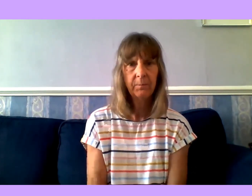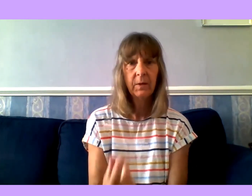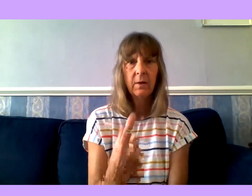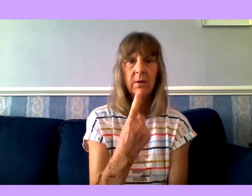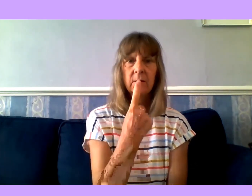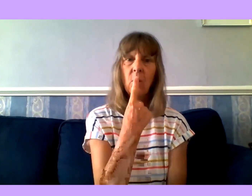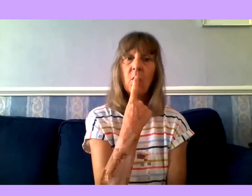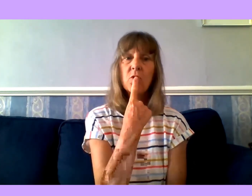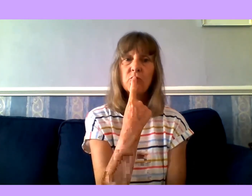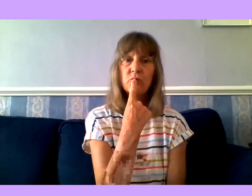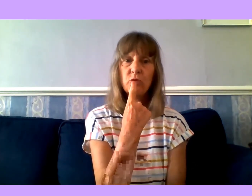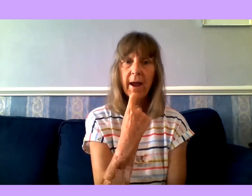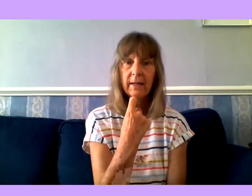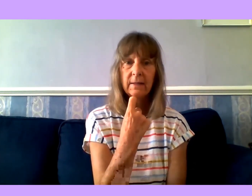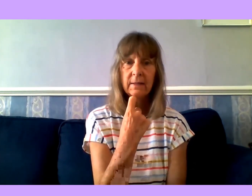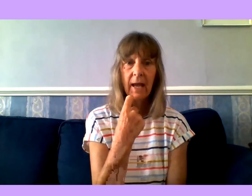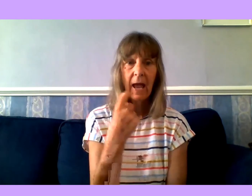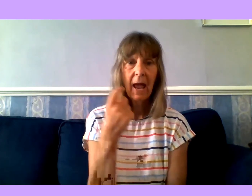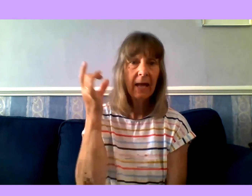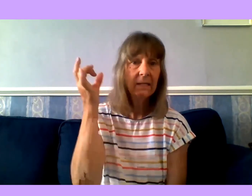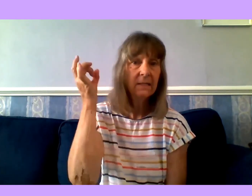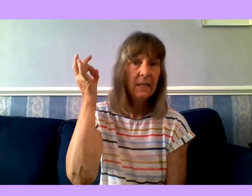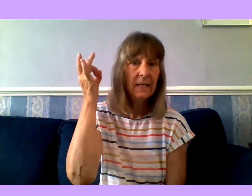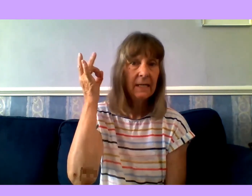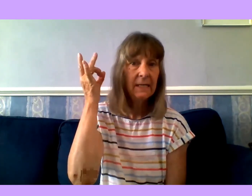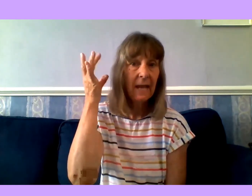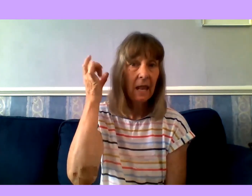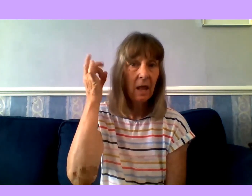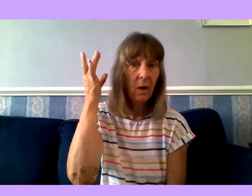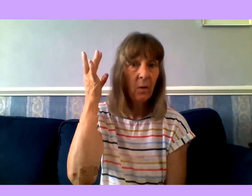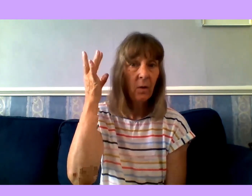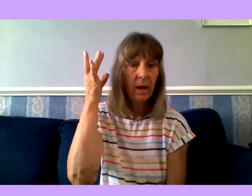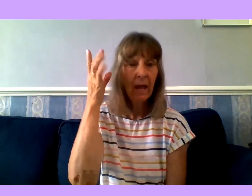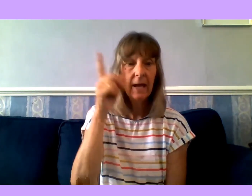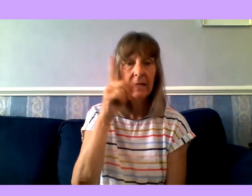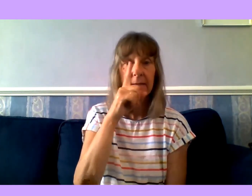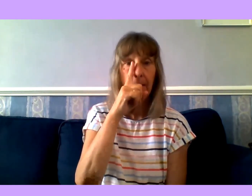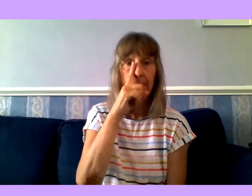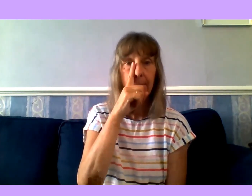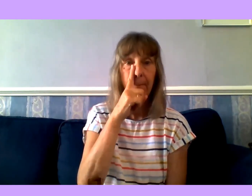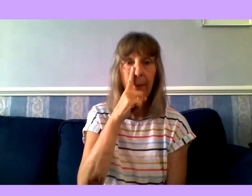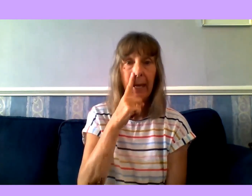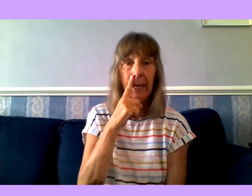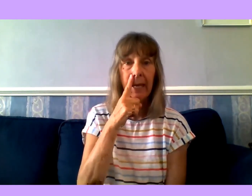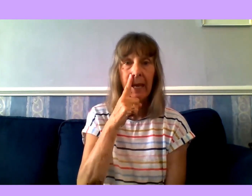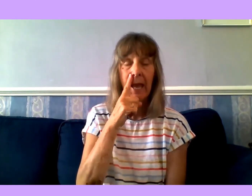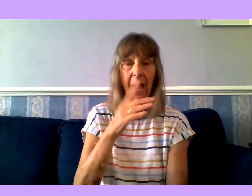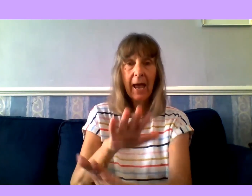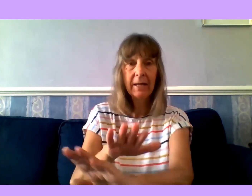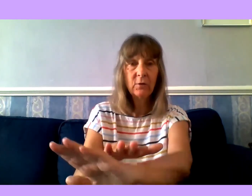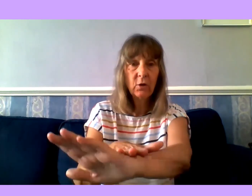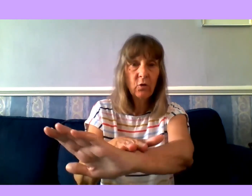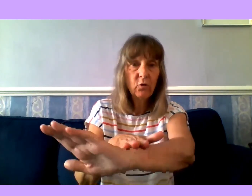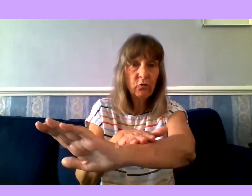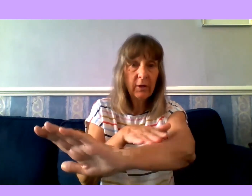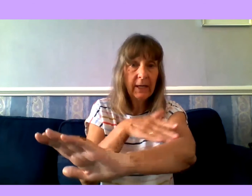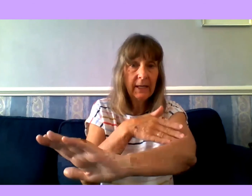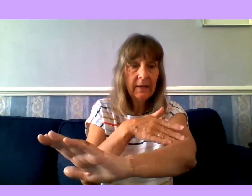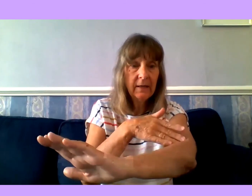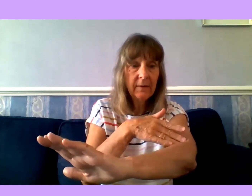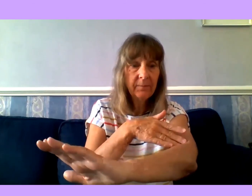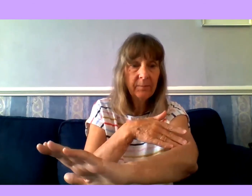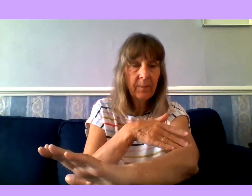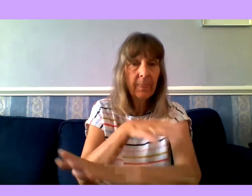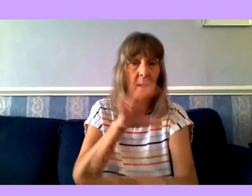rainbow. So red and yellow and pink and